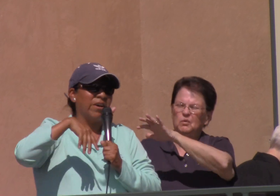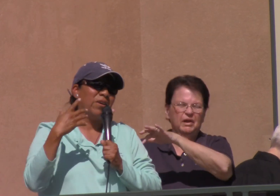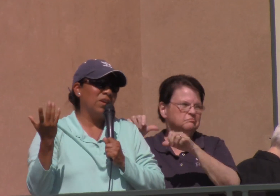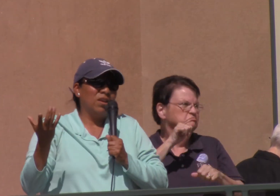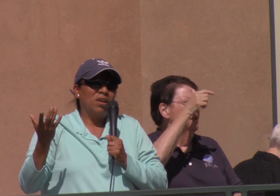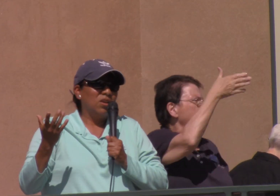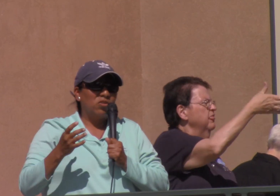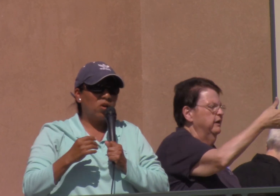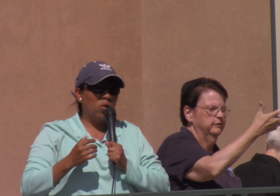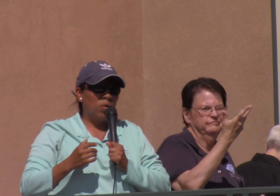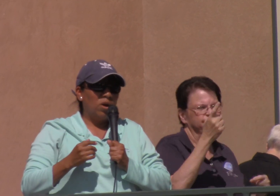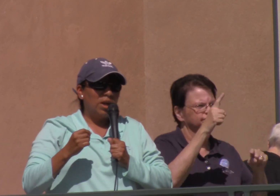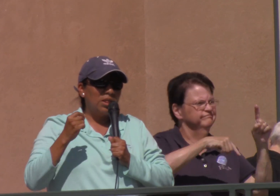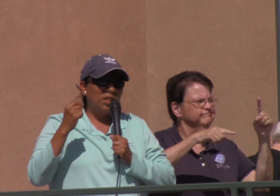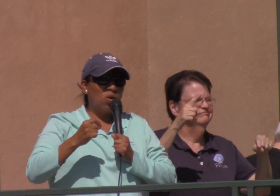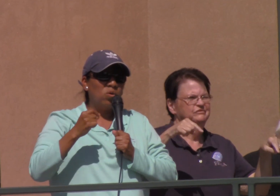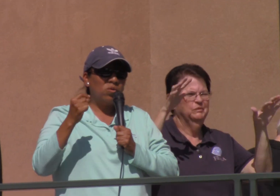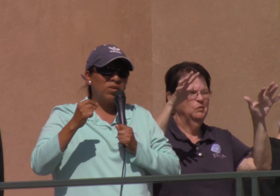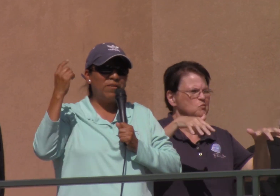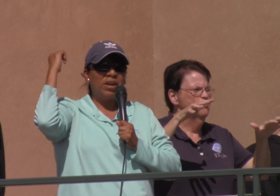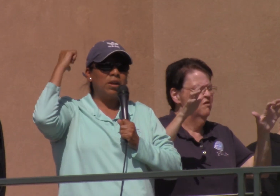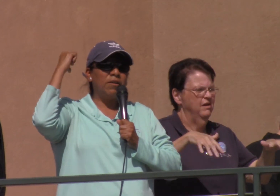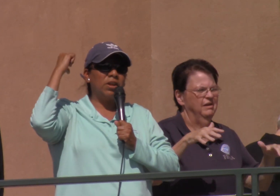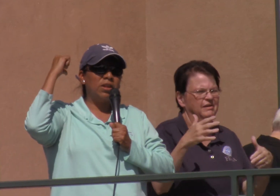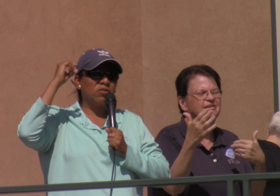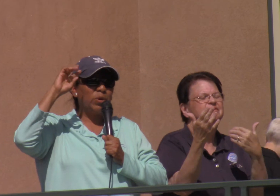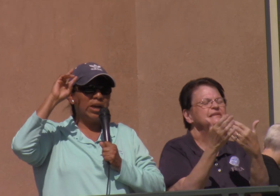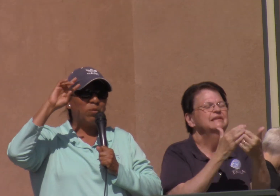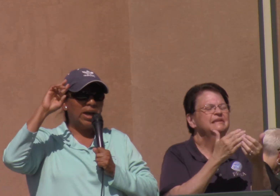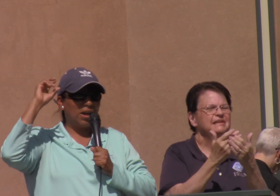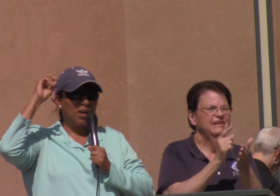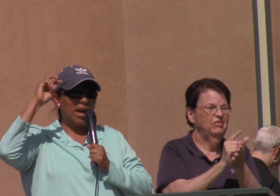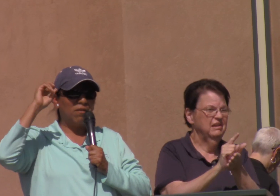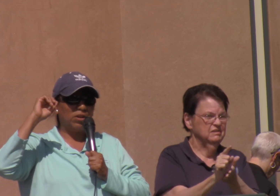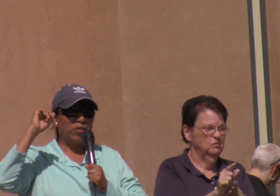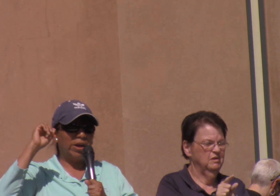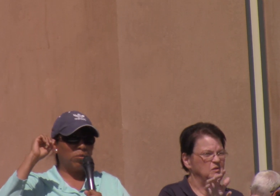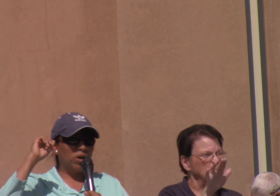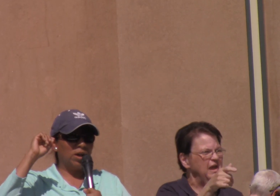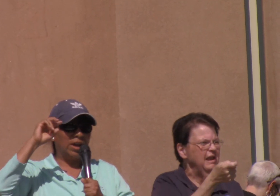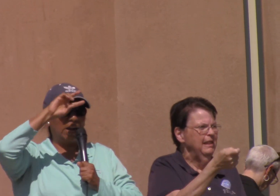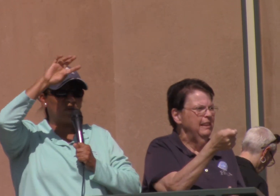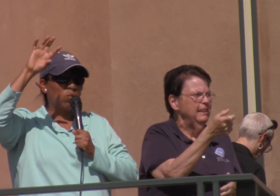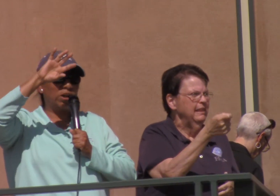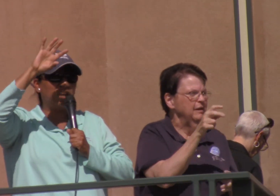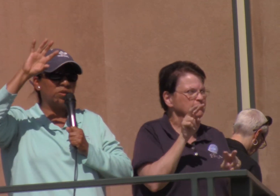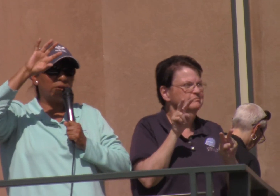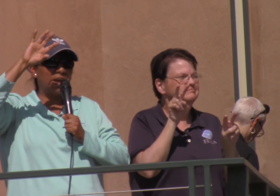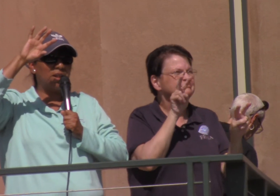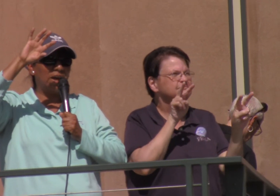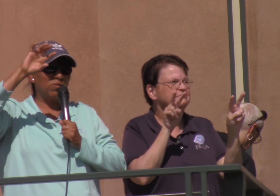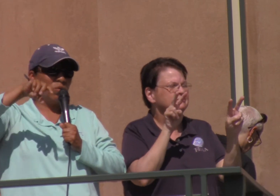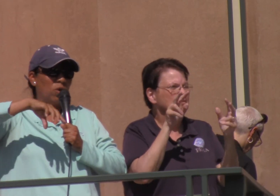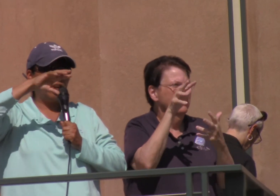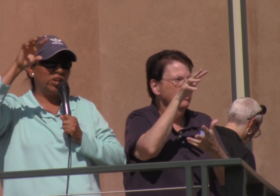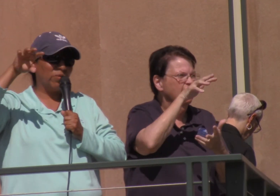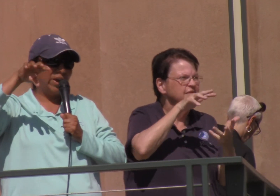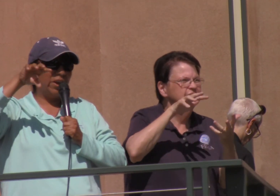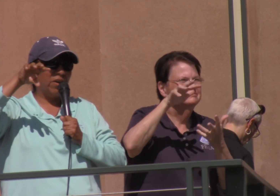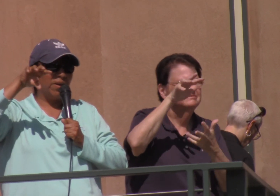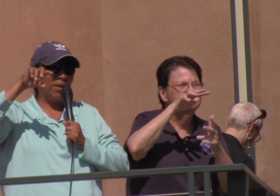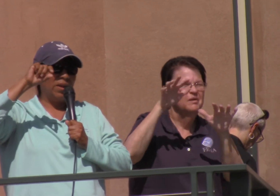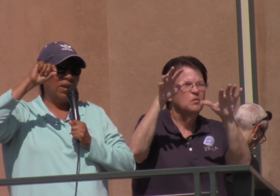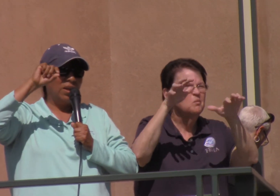not there. So those, even this week, we had kind of a trial run, and I was watching the rain clouds and watching